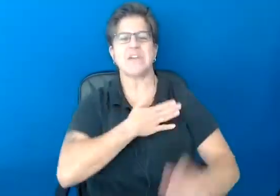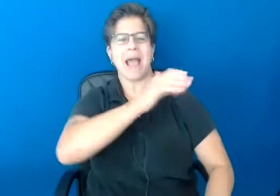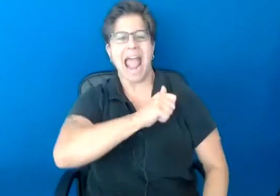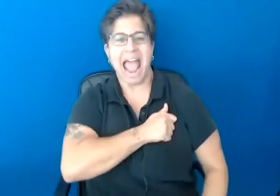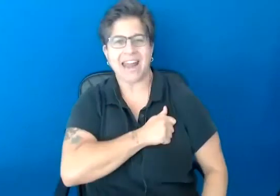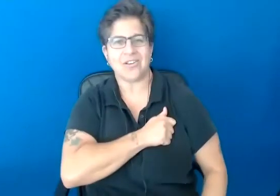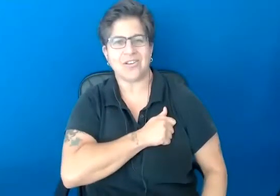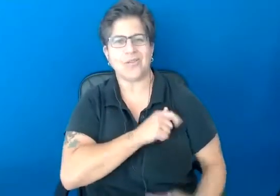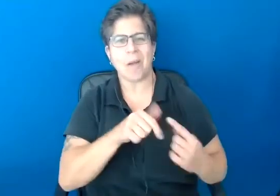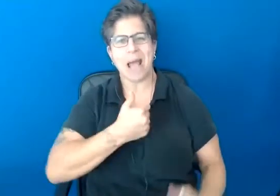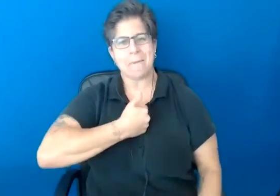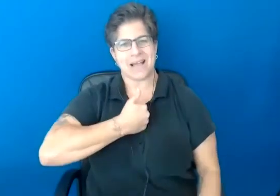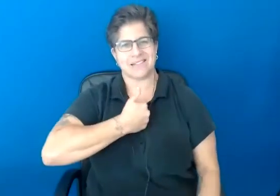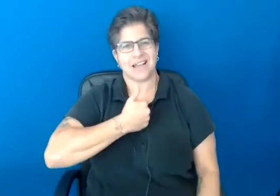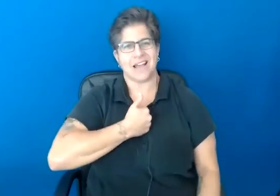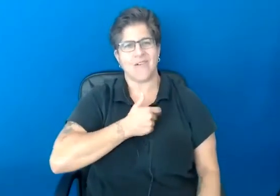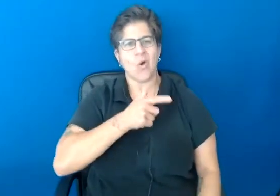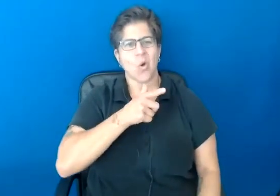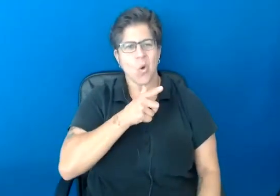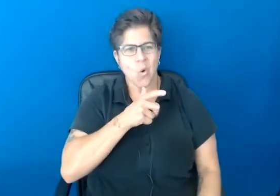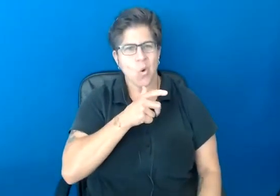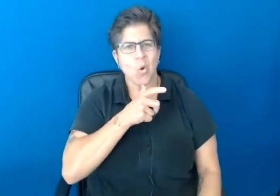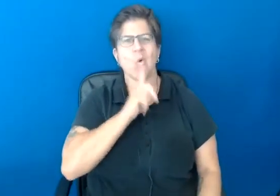I really choose to live. It's just